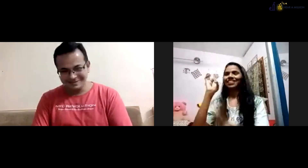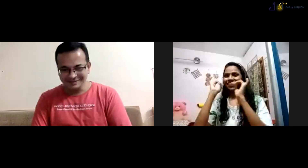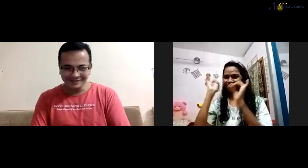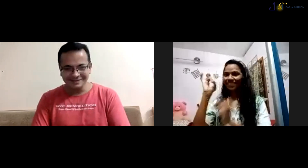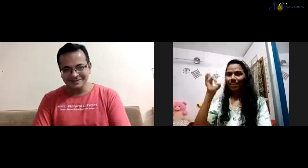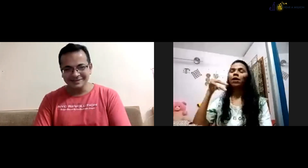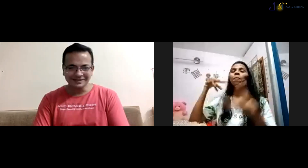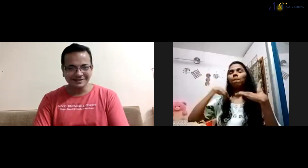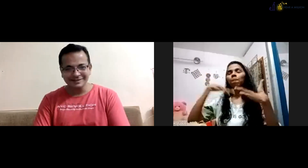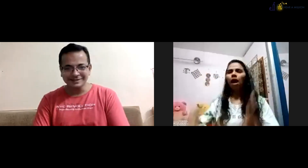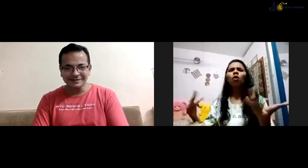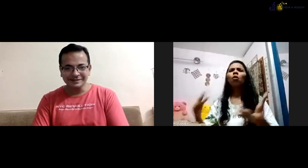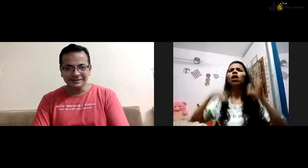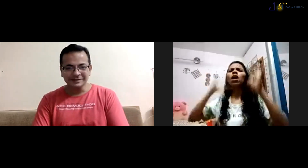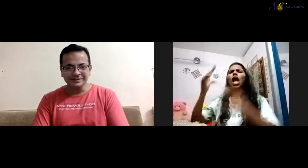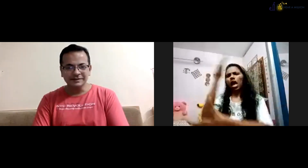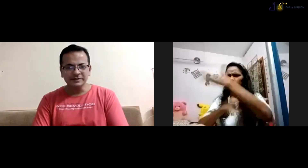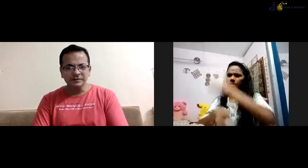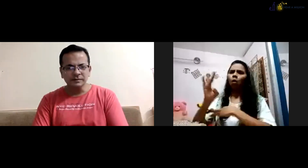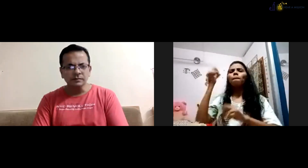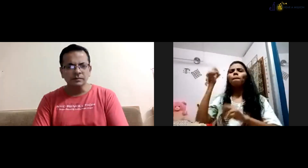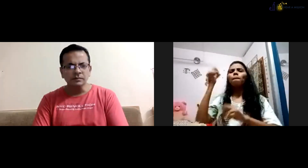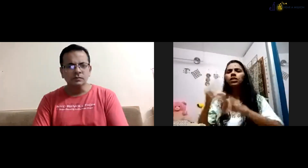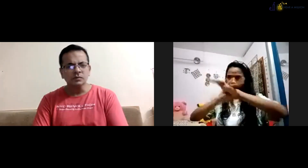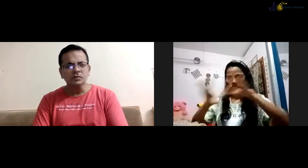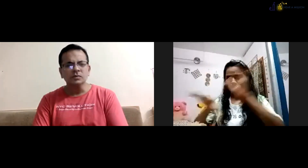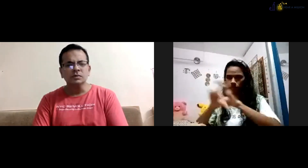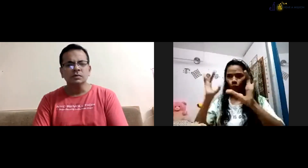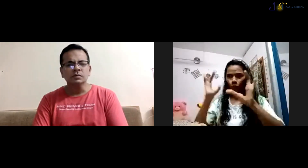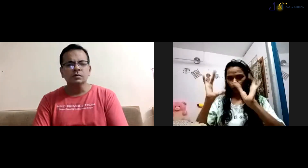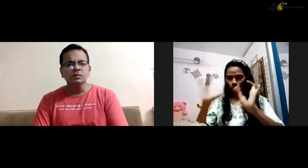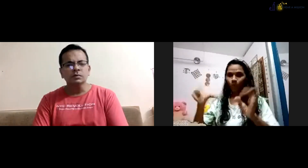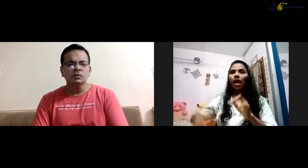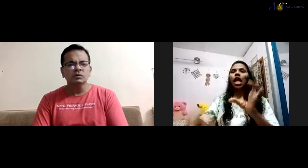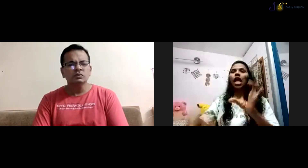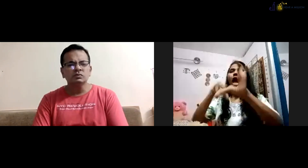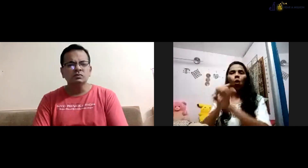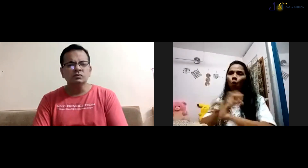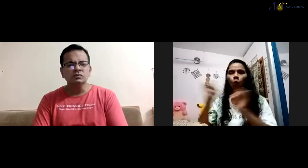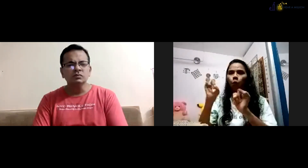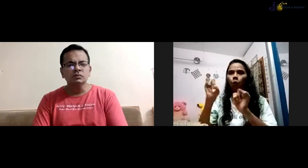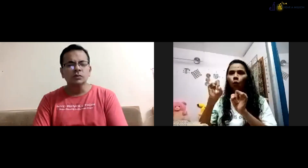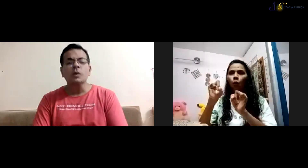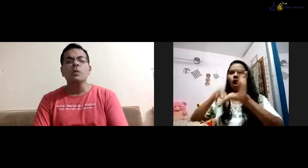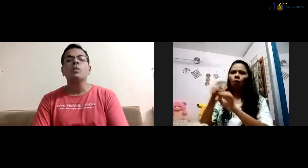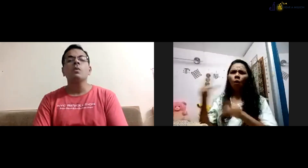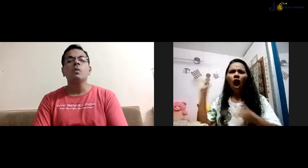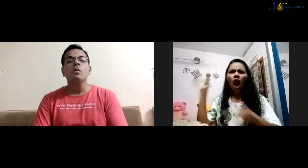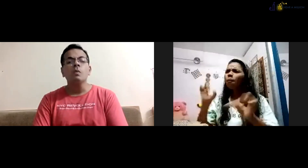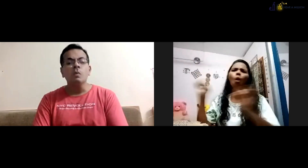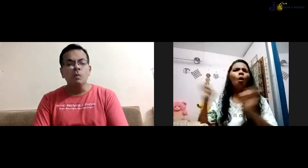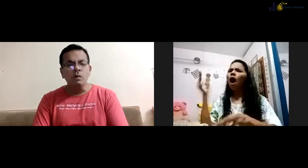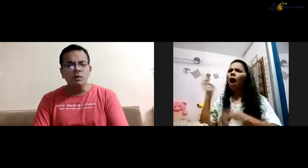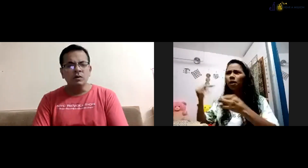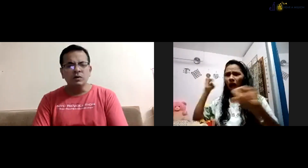Nish. Someone helped me, and I came here. The reason is that I have a deafness and also the